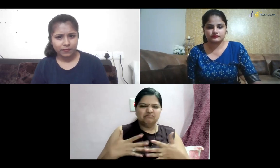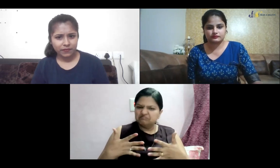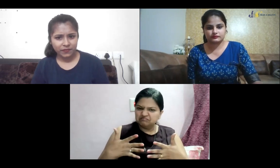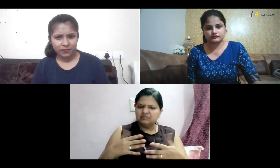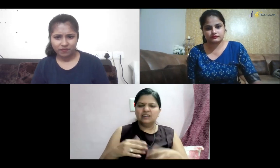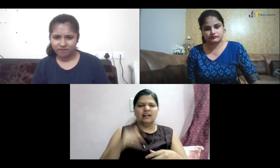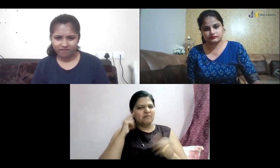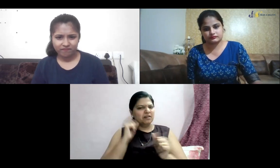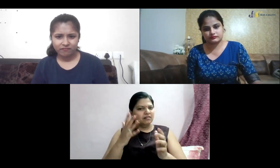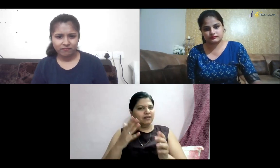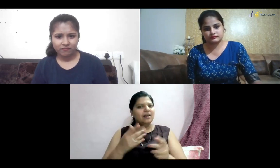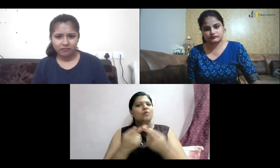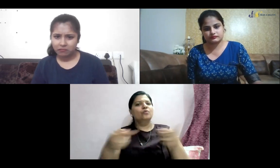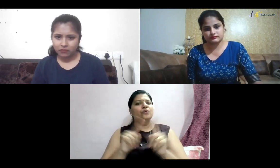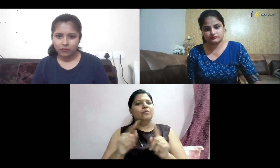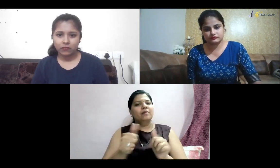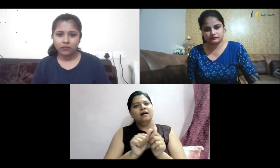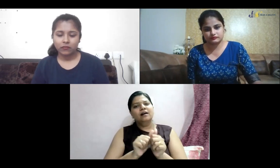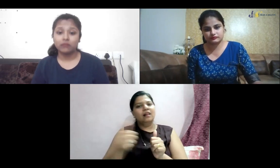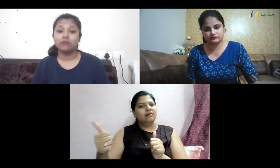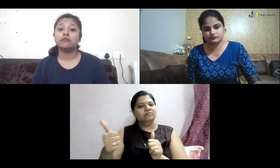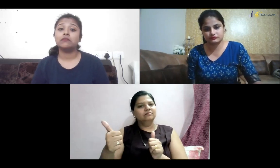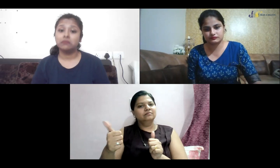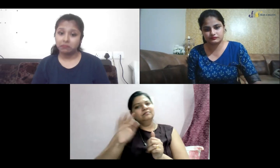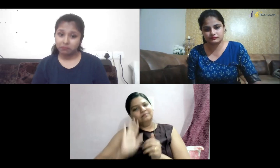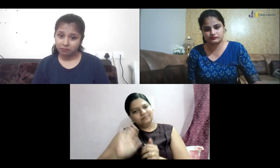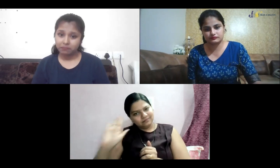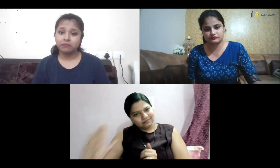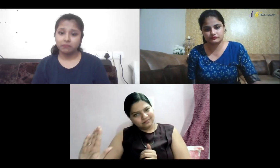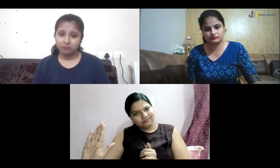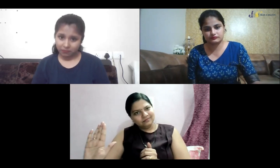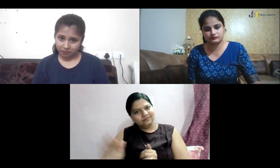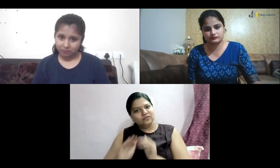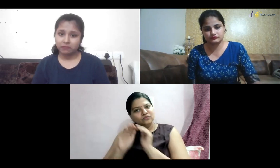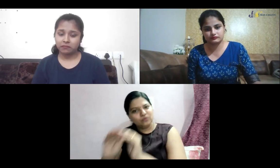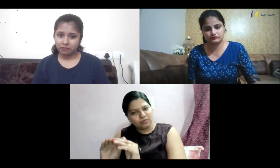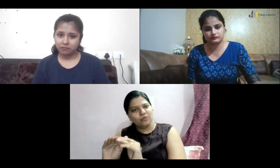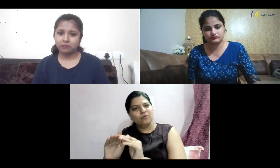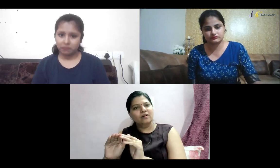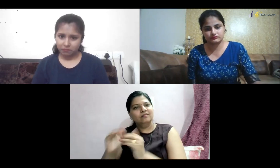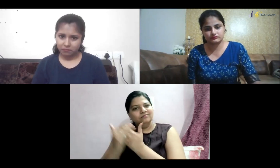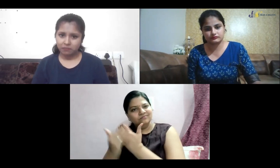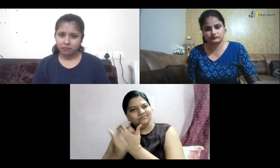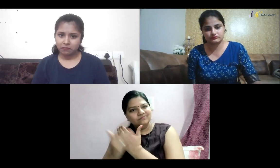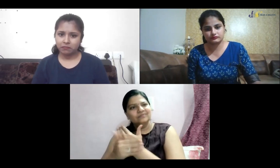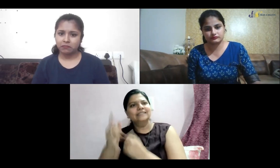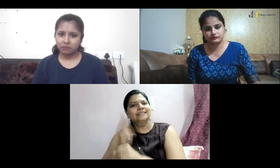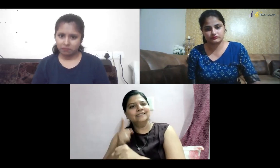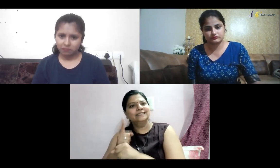you are menstruating and you're feeling tired and you are not feeling comfortable, they will provide you another room to take